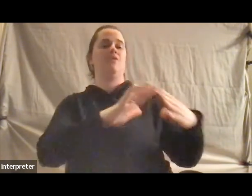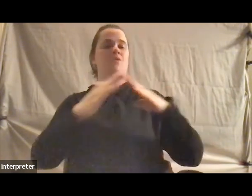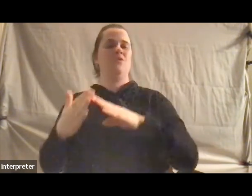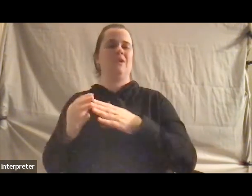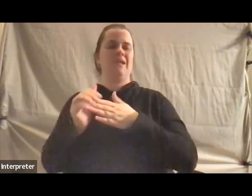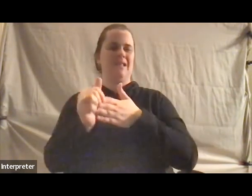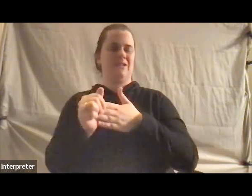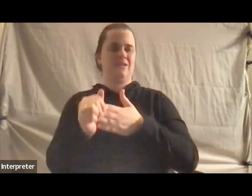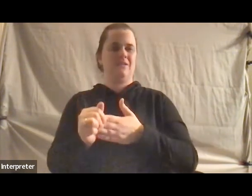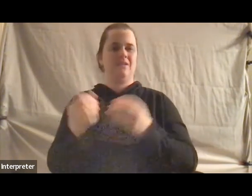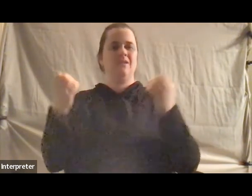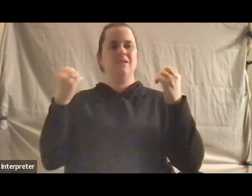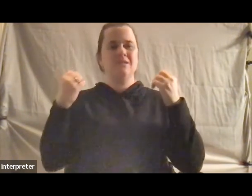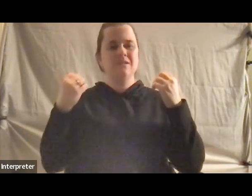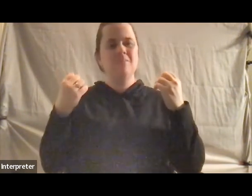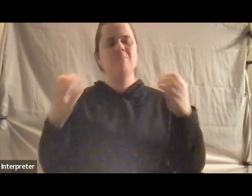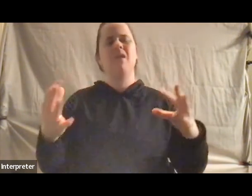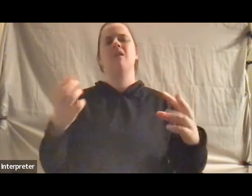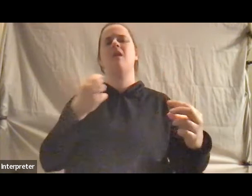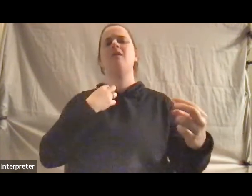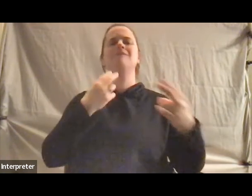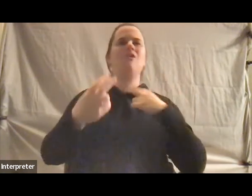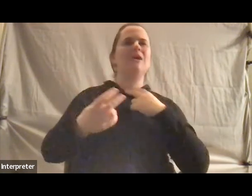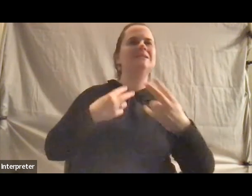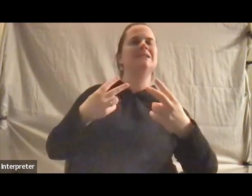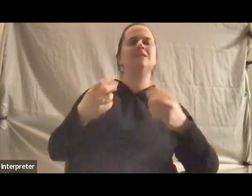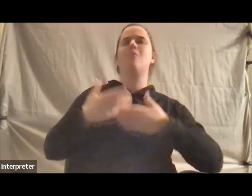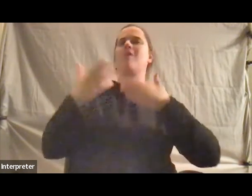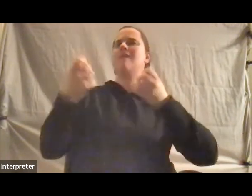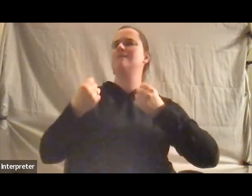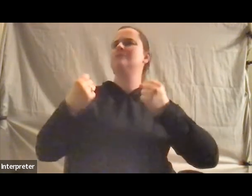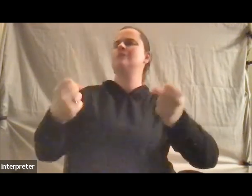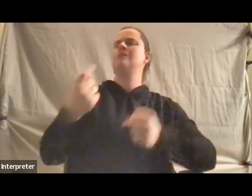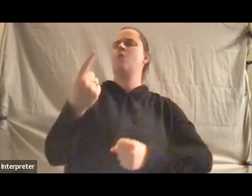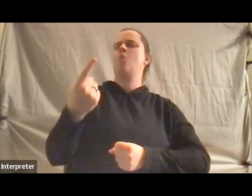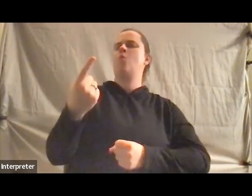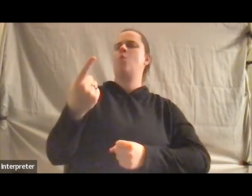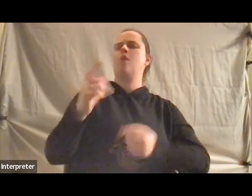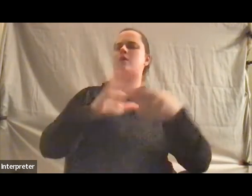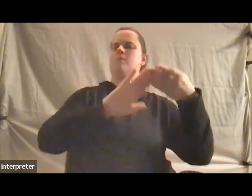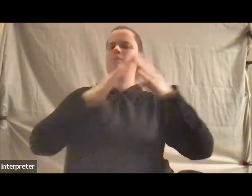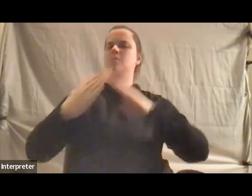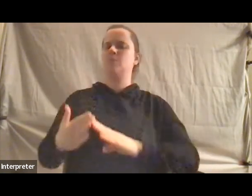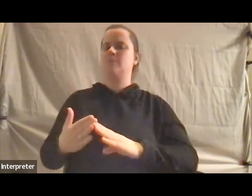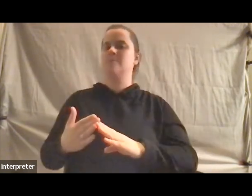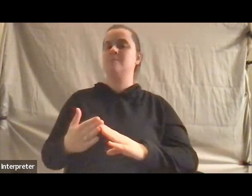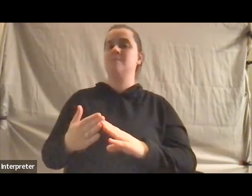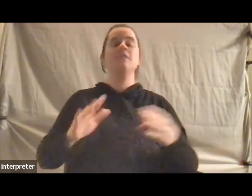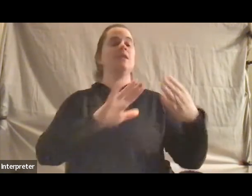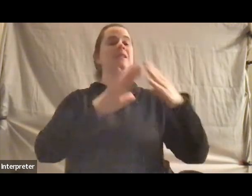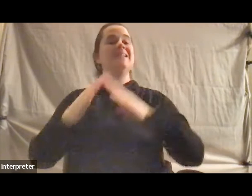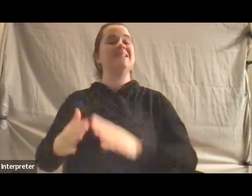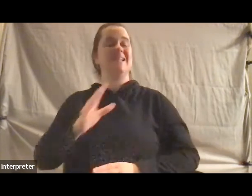is the many voices in Tacoma that give strength to our one community, the City Council and I plan to